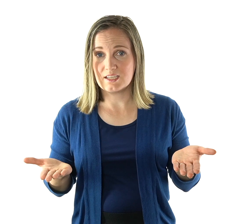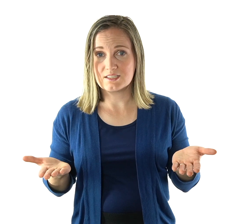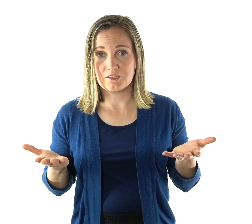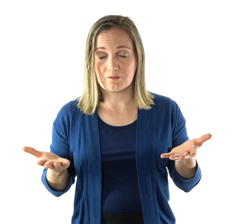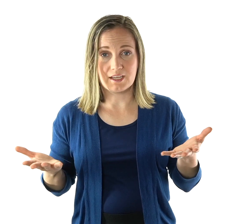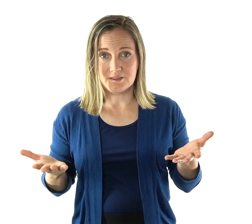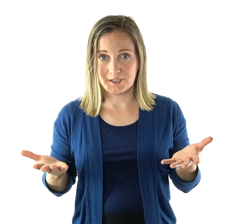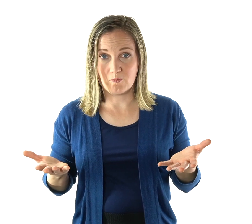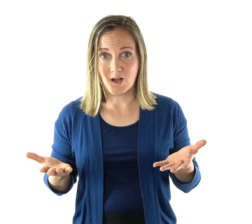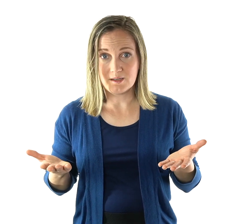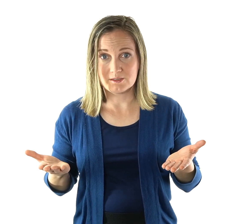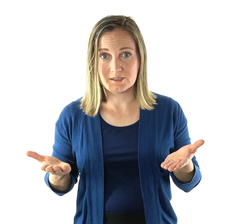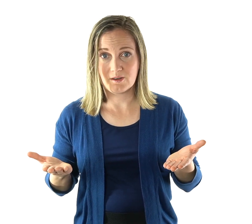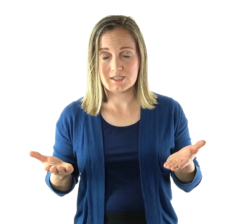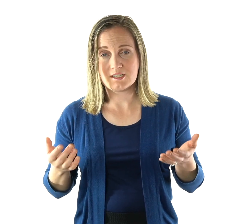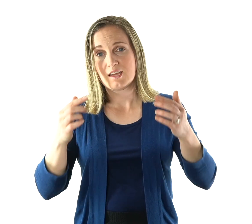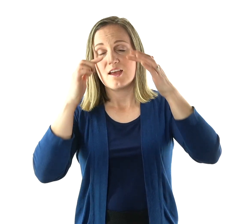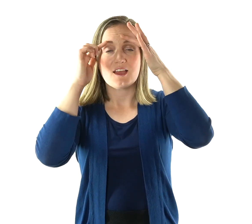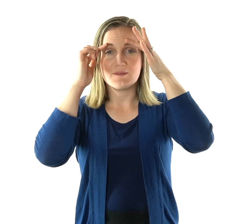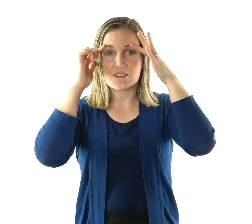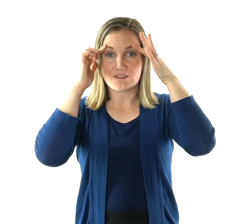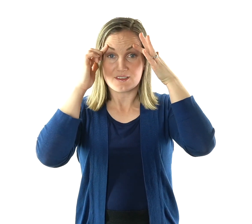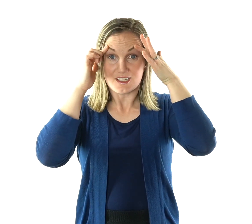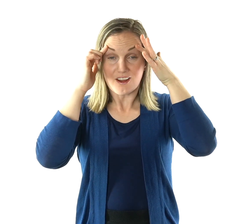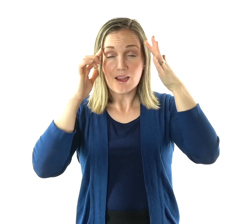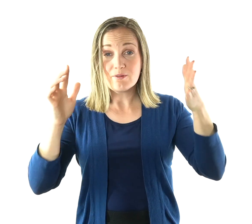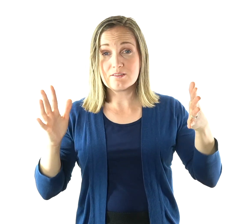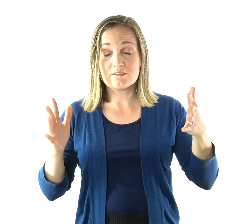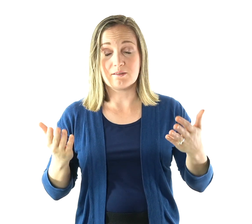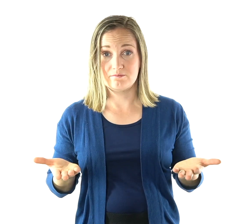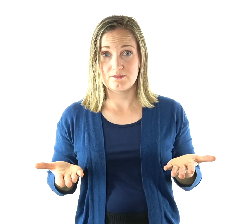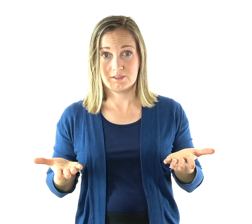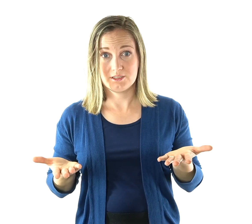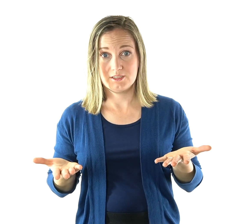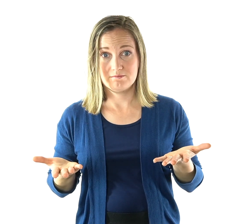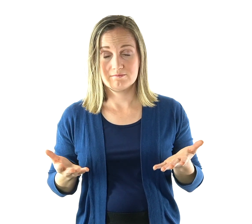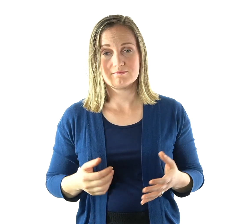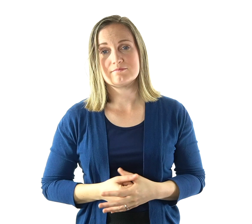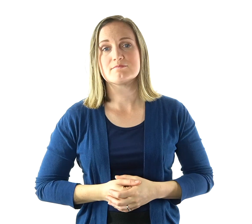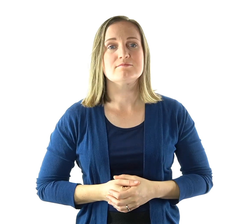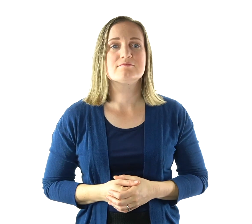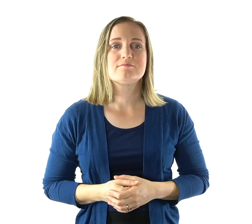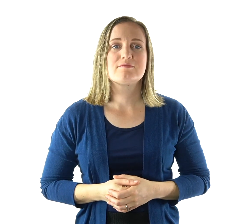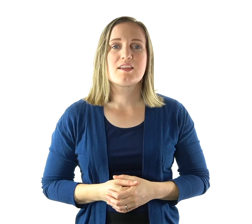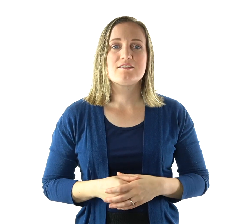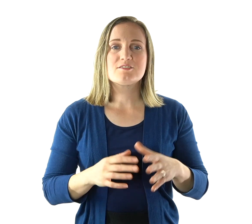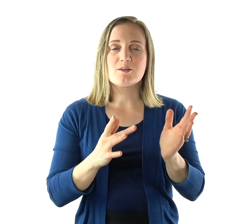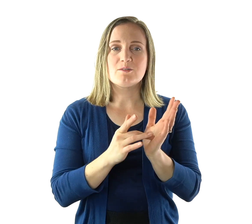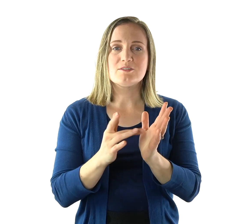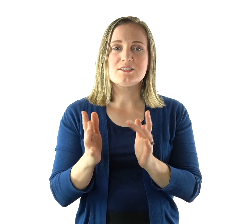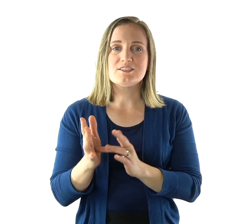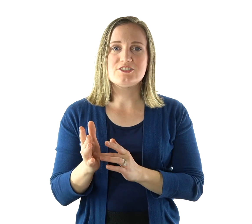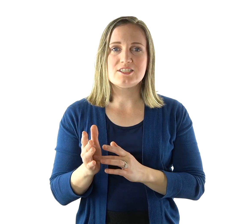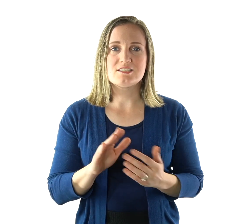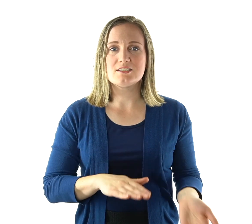this, like what? What's the question? And make sure that your eyebrows are up. Question. So did